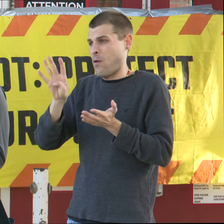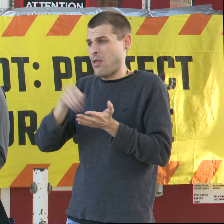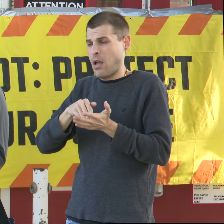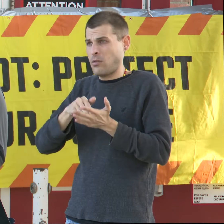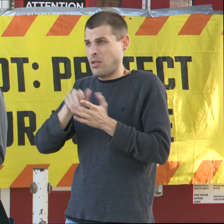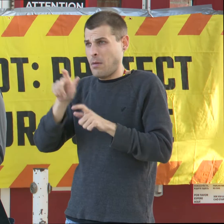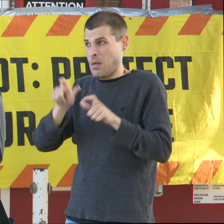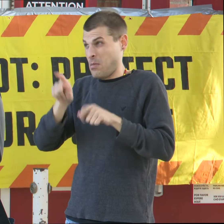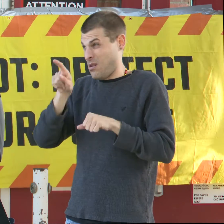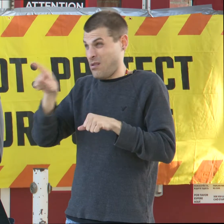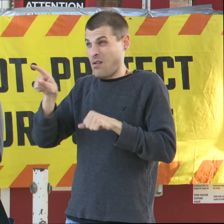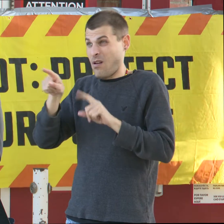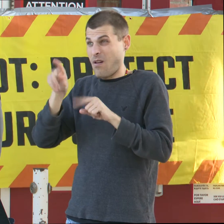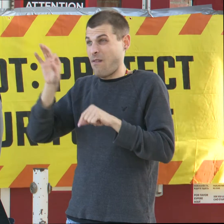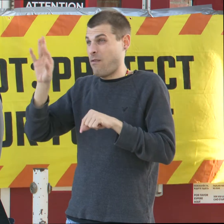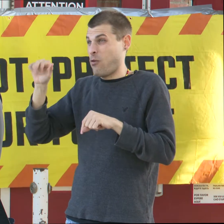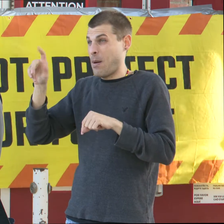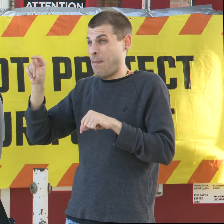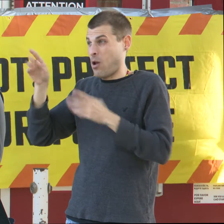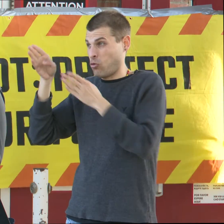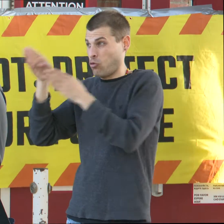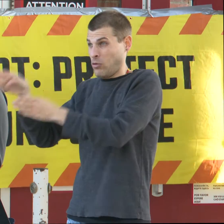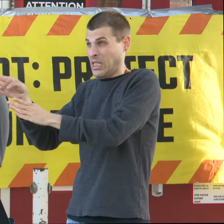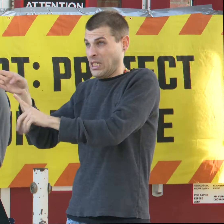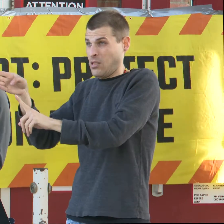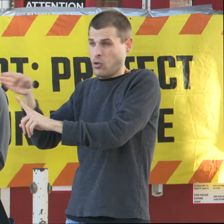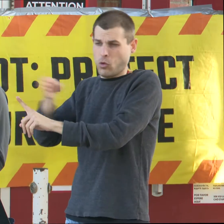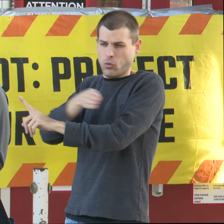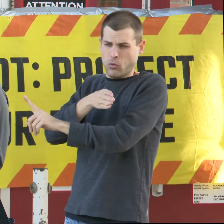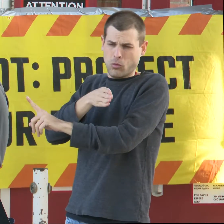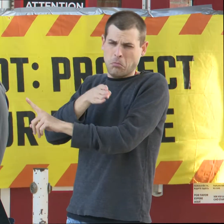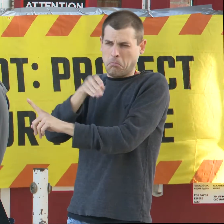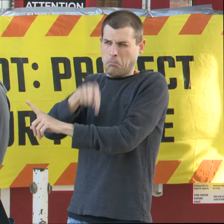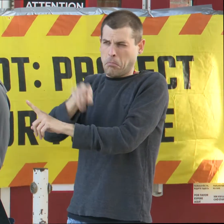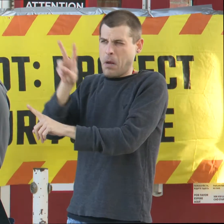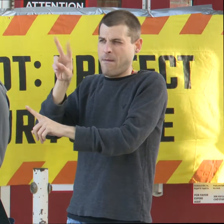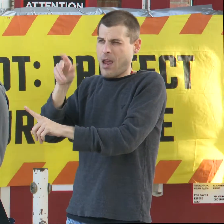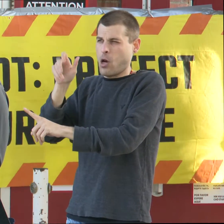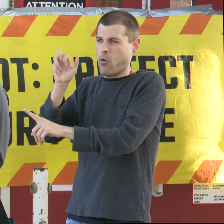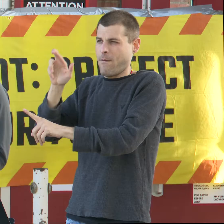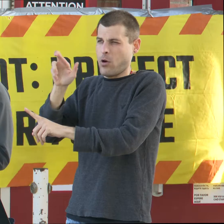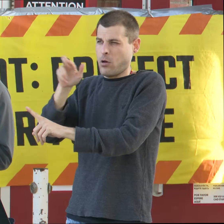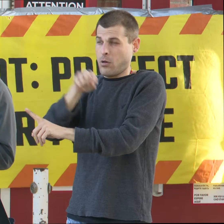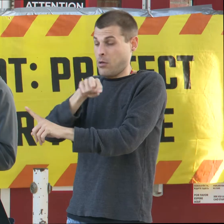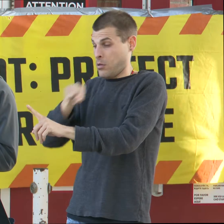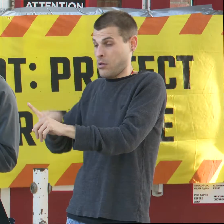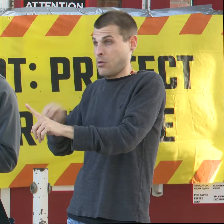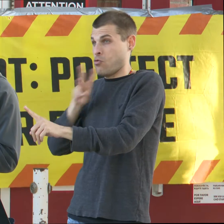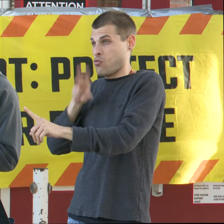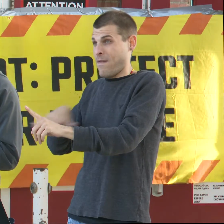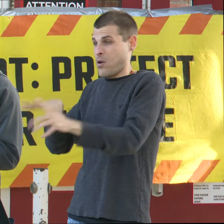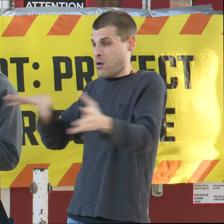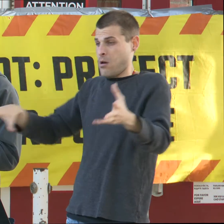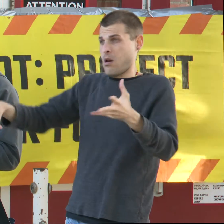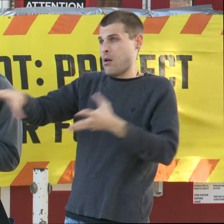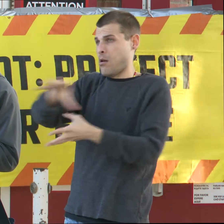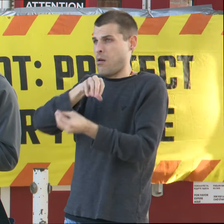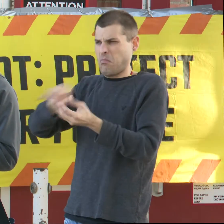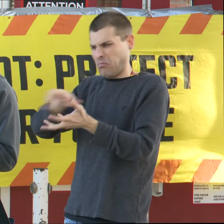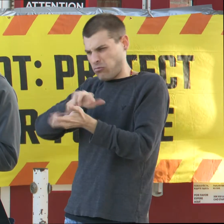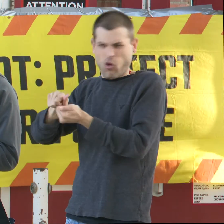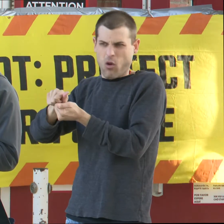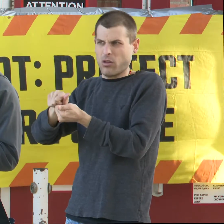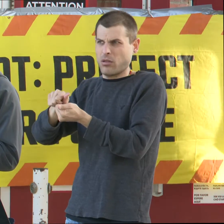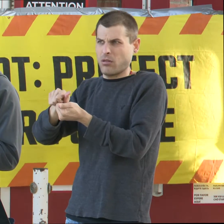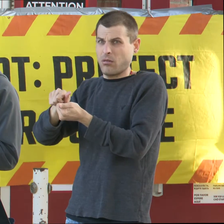area south of Fremont down to, like, on this side of Vancouver, down to the river, was lost over the